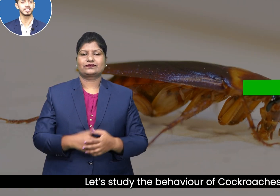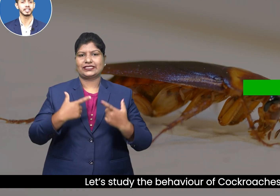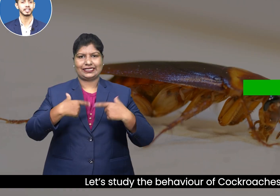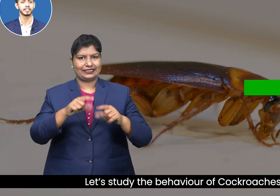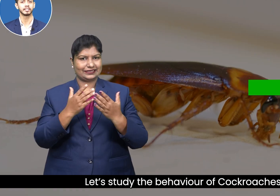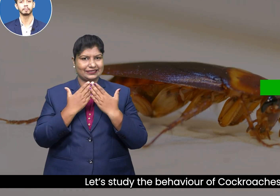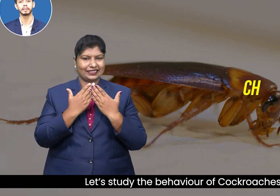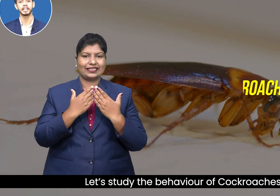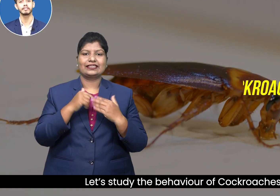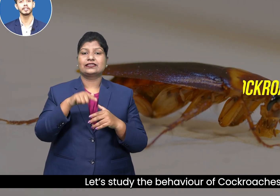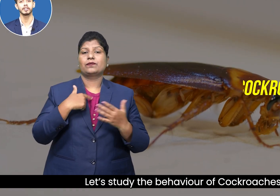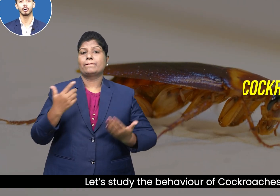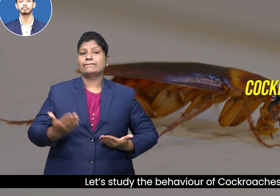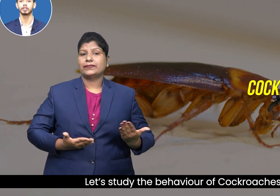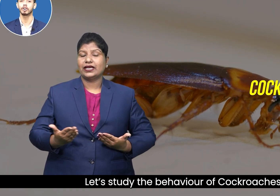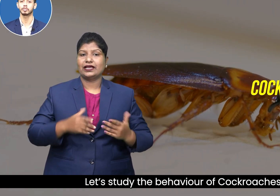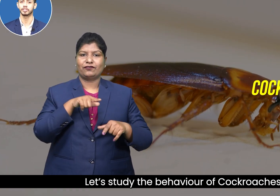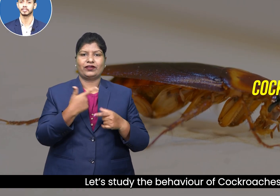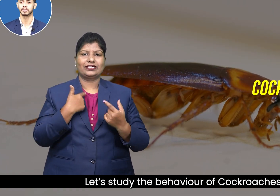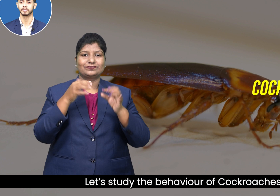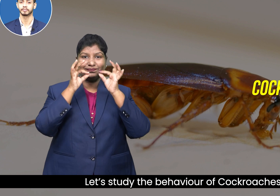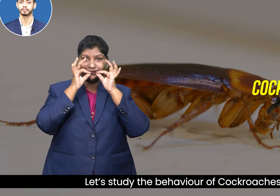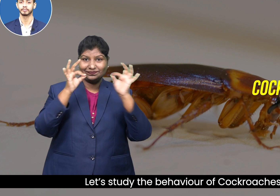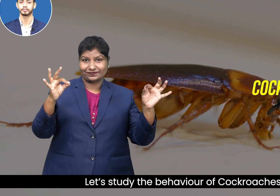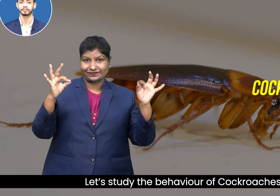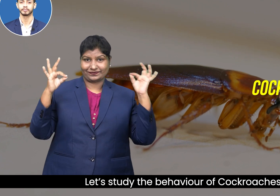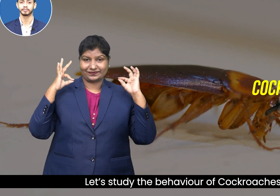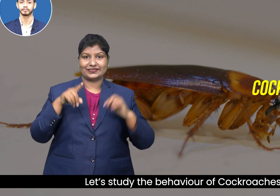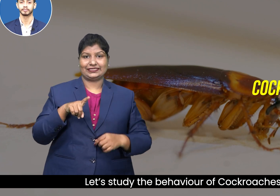Let's study the behavior of cockroaches.